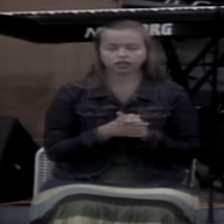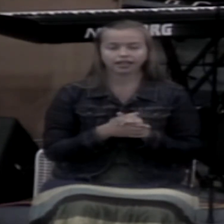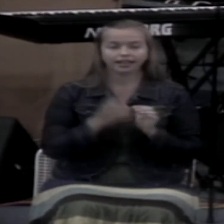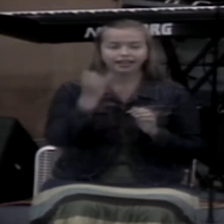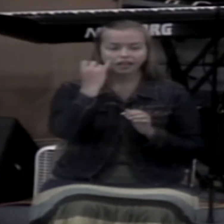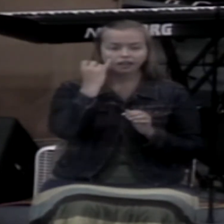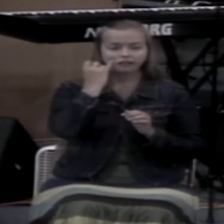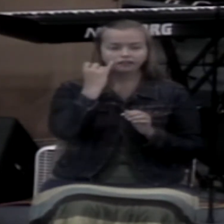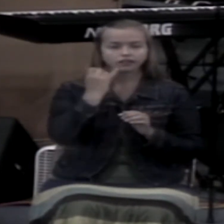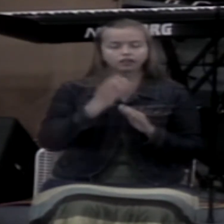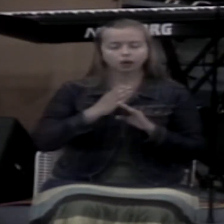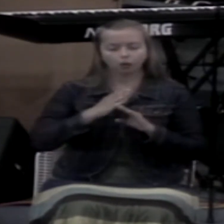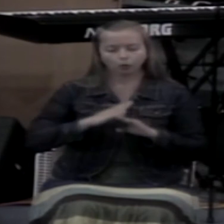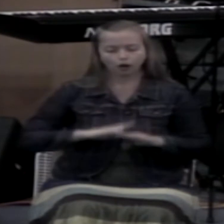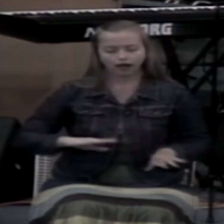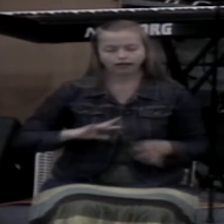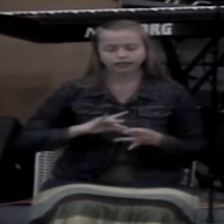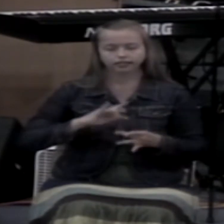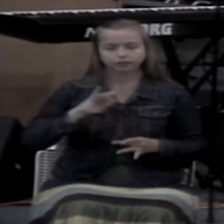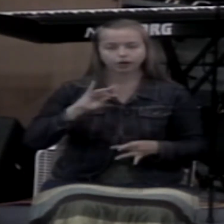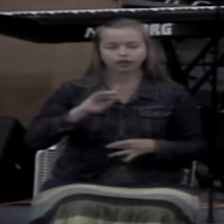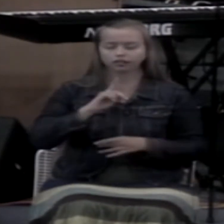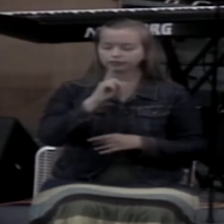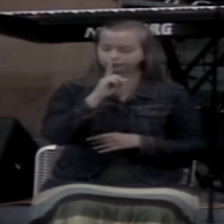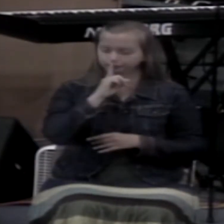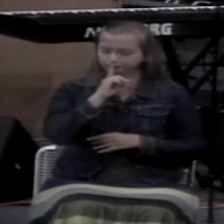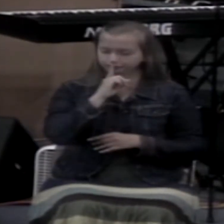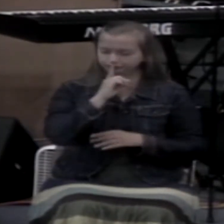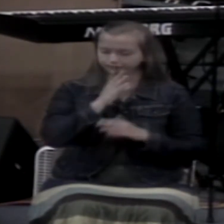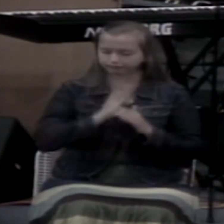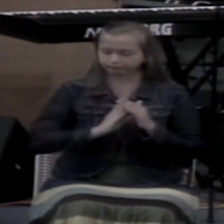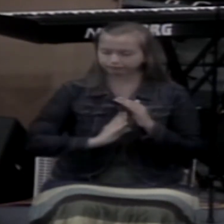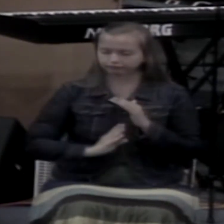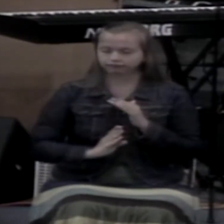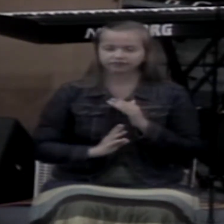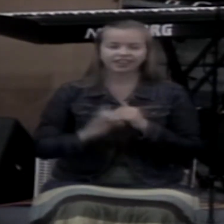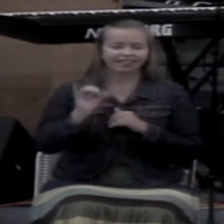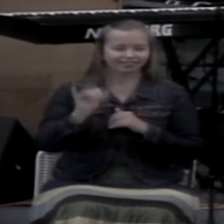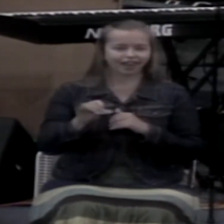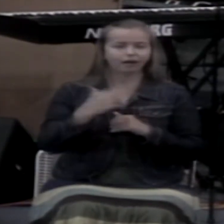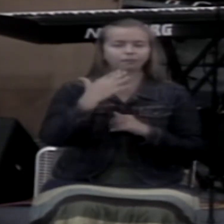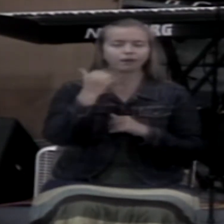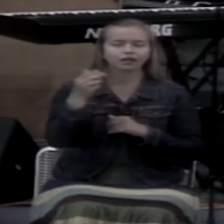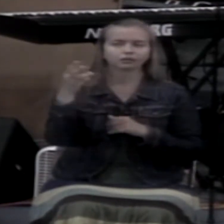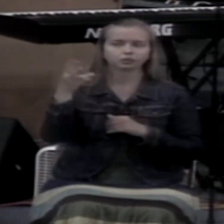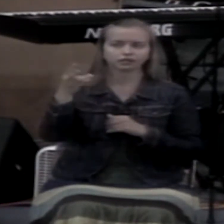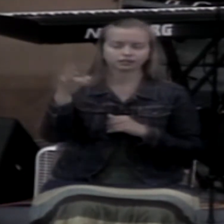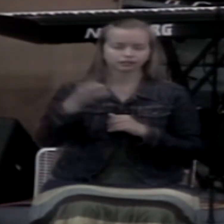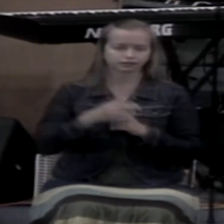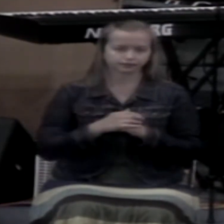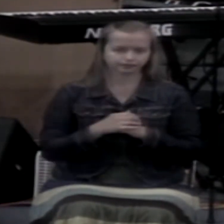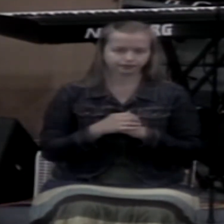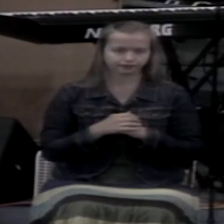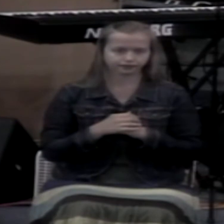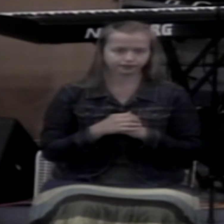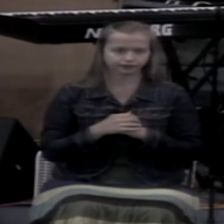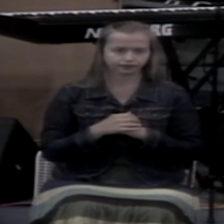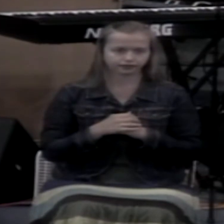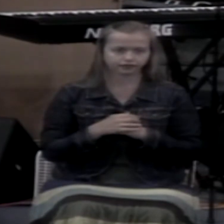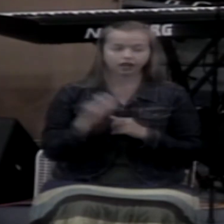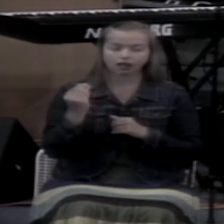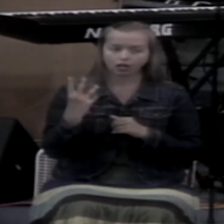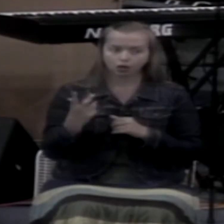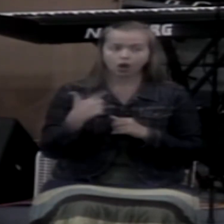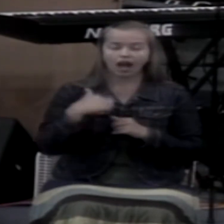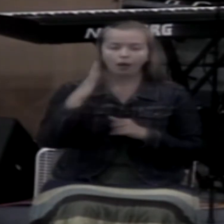Now please keep in mind, I'm going to probably overwhelm you with scripture here. I don't have a long time today.